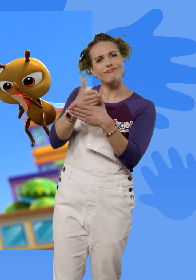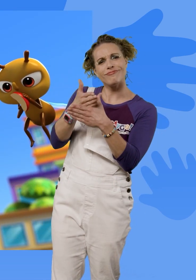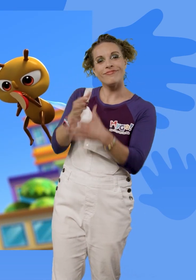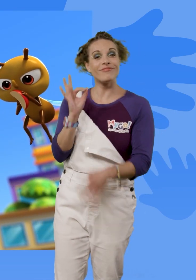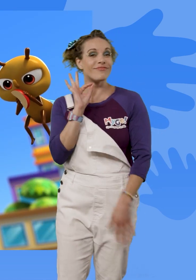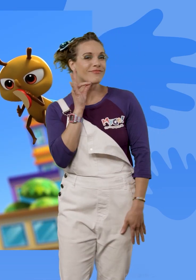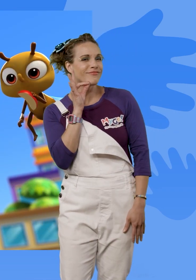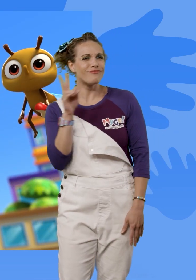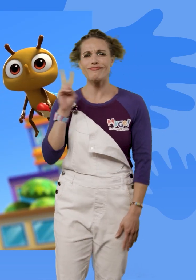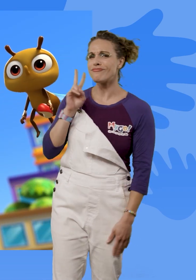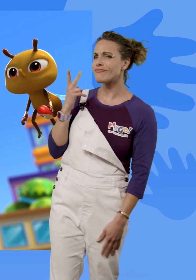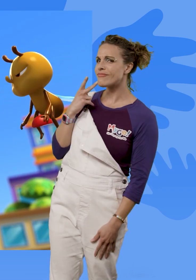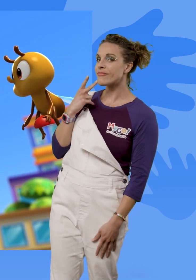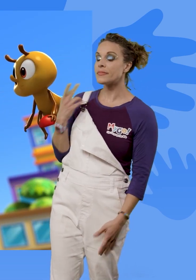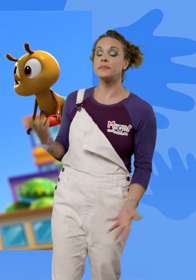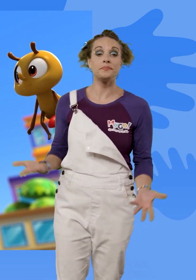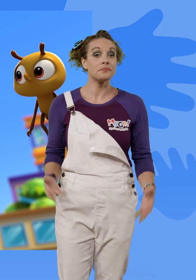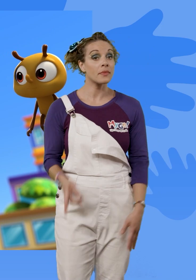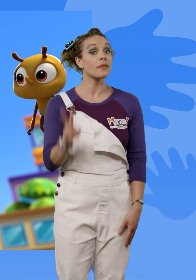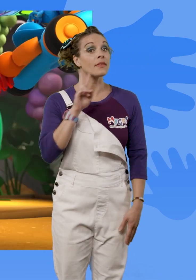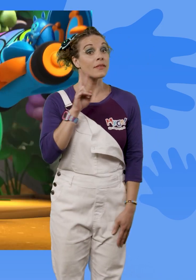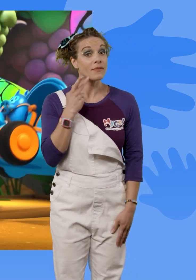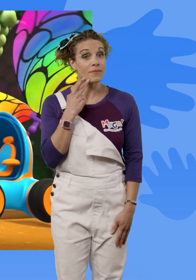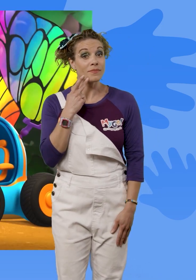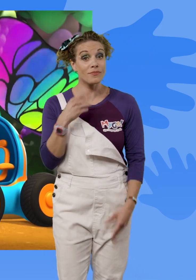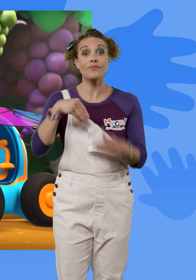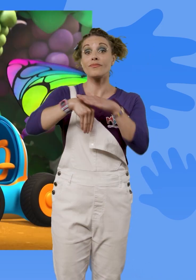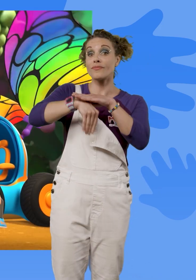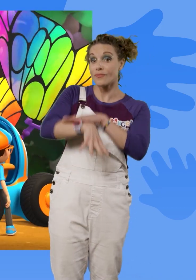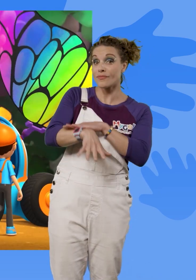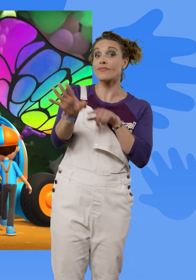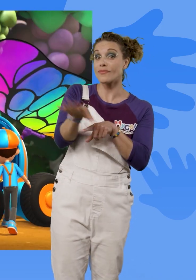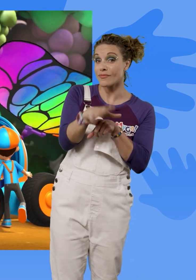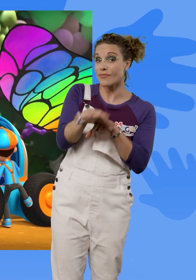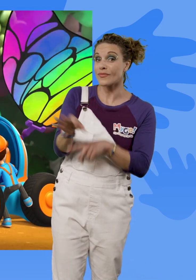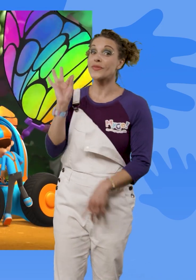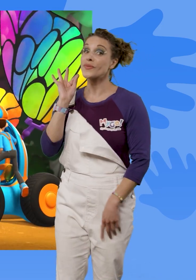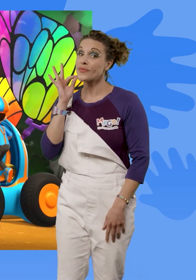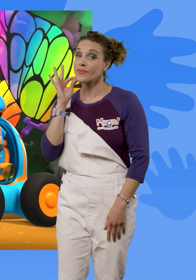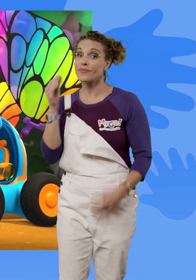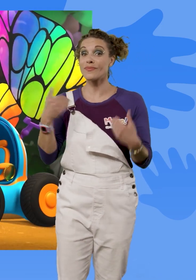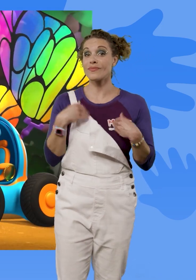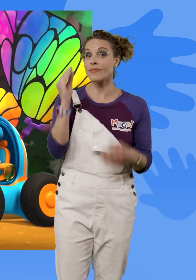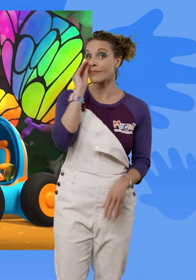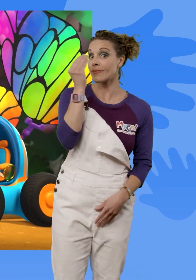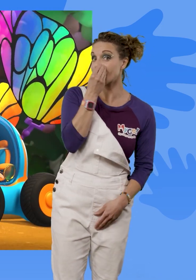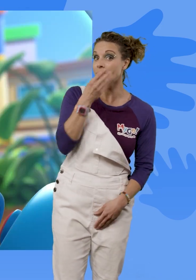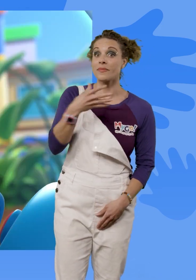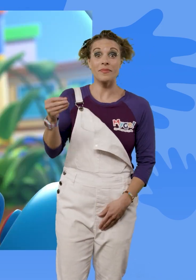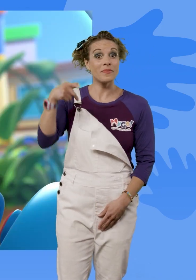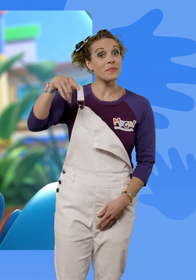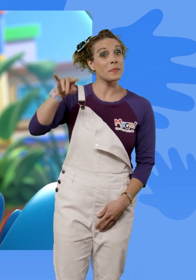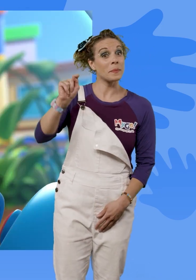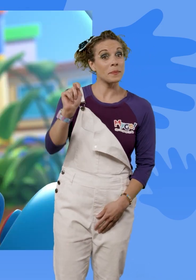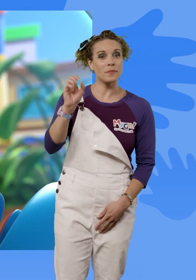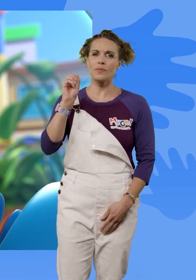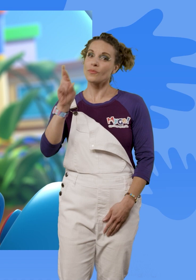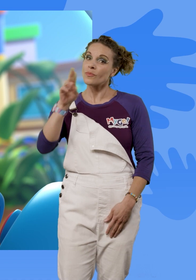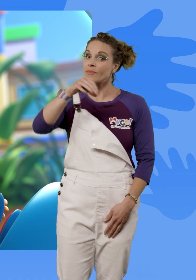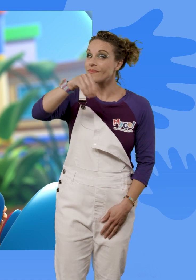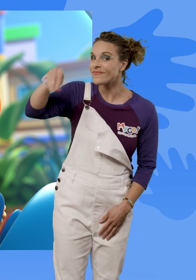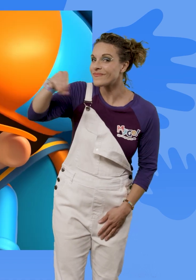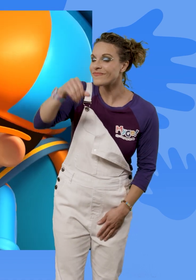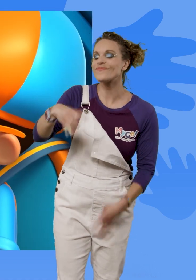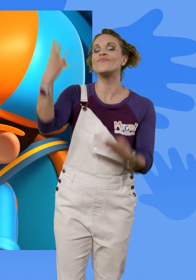What's the difference between fruits and vegetables? Vegetables are roots and leaves, and fruits have flowers and a pit